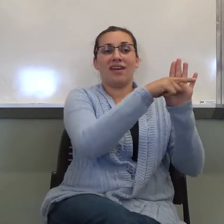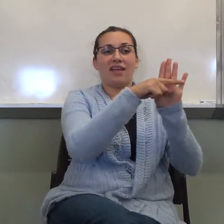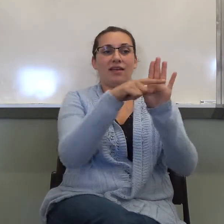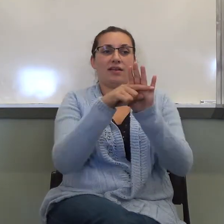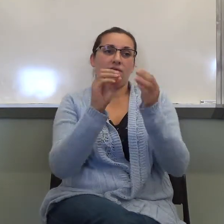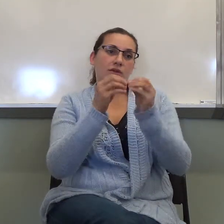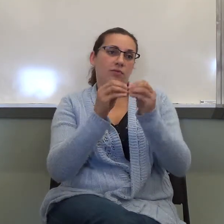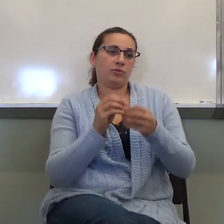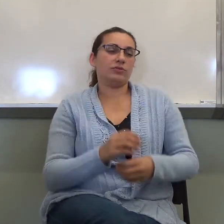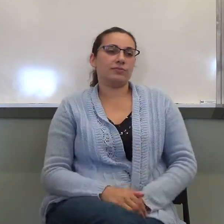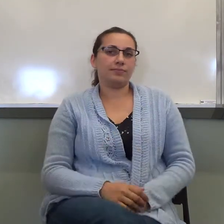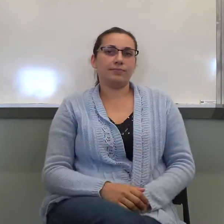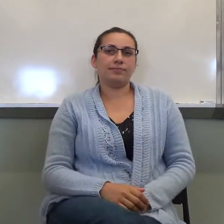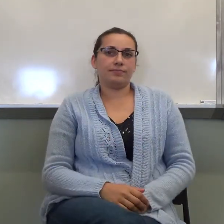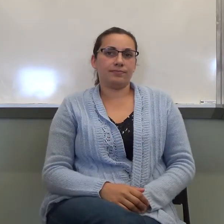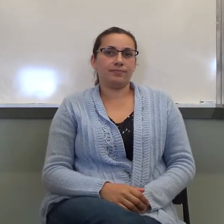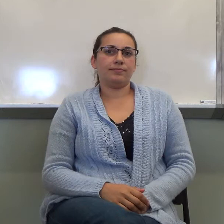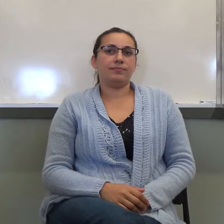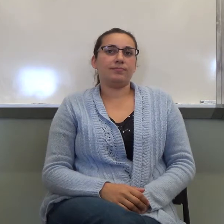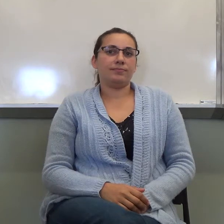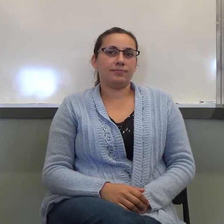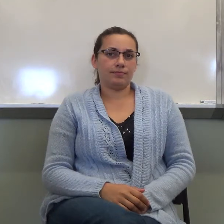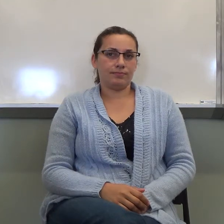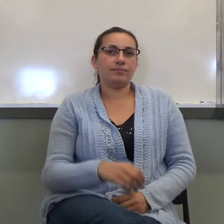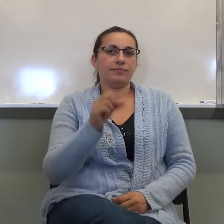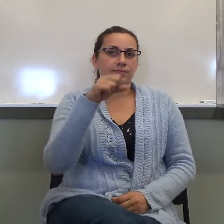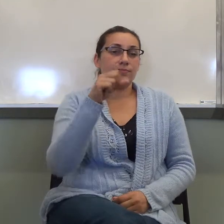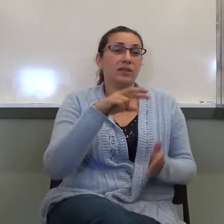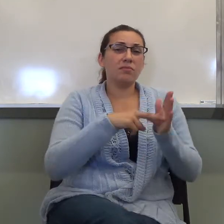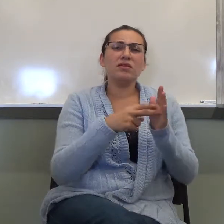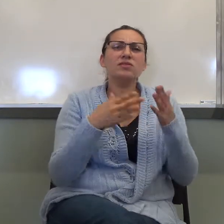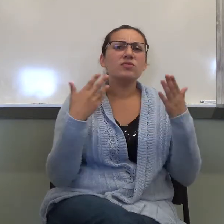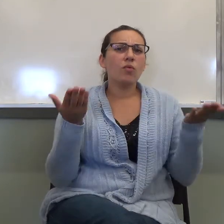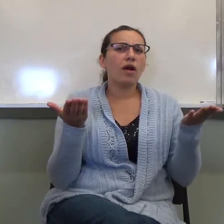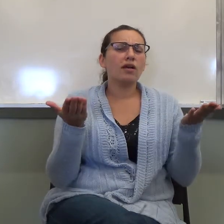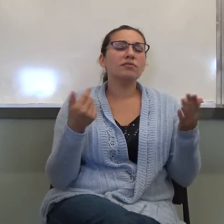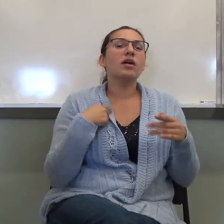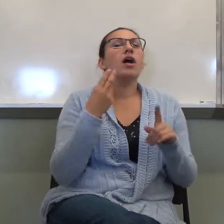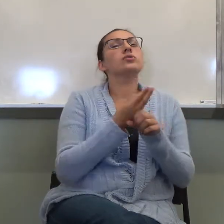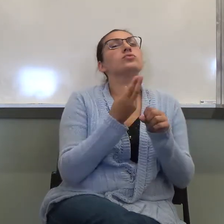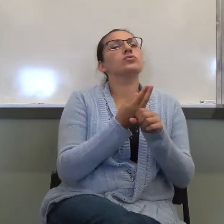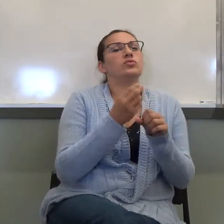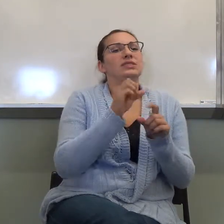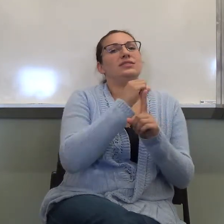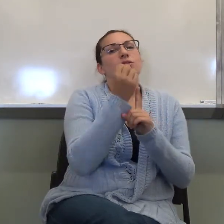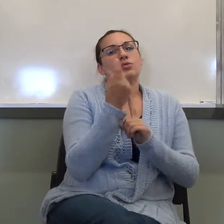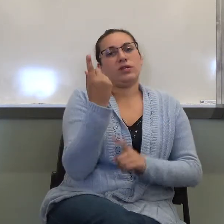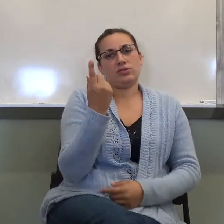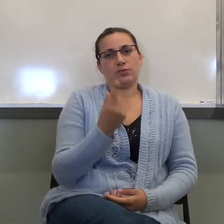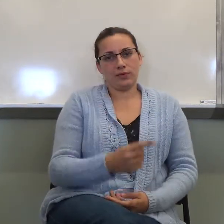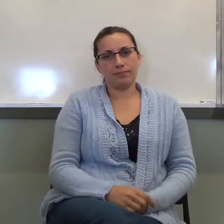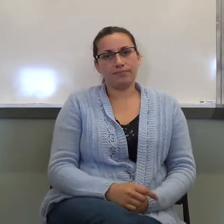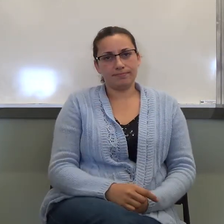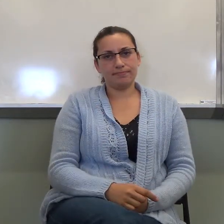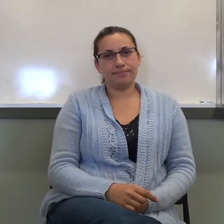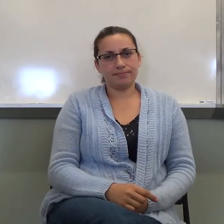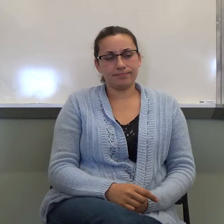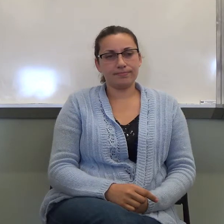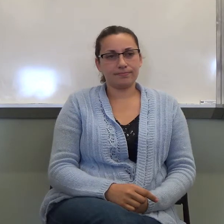Okay. And that means I use the case one situation, which means I add the two